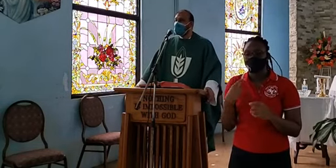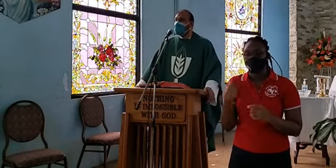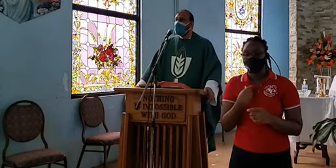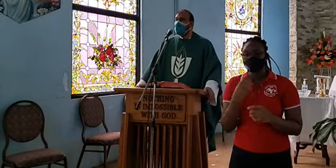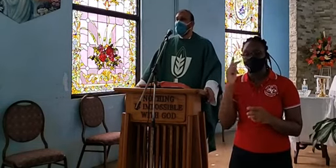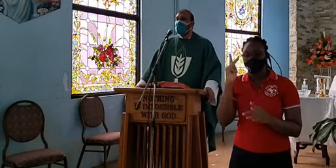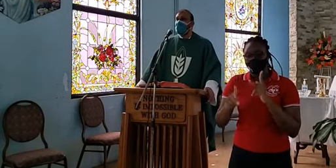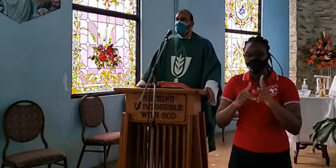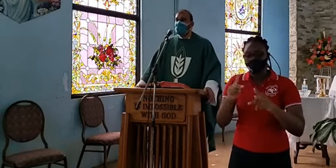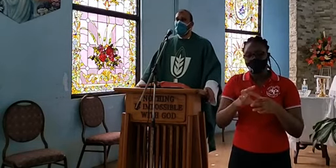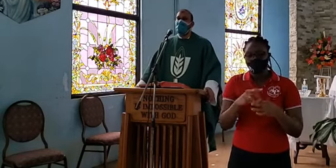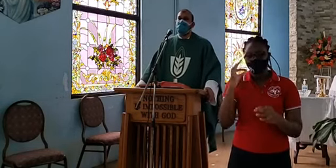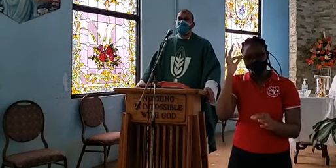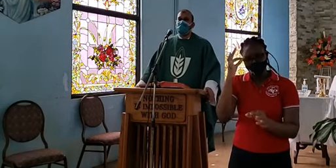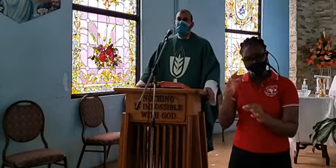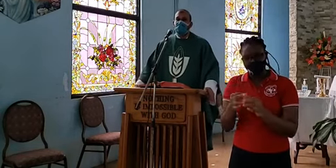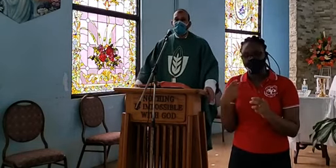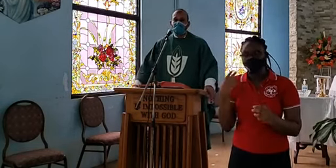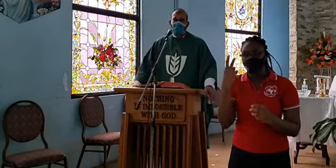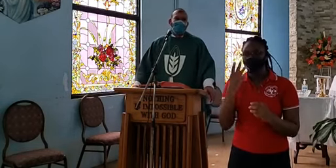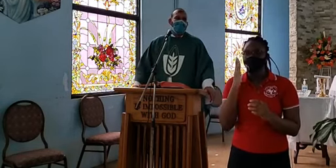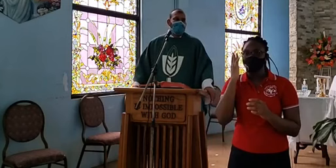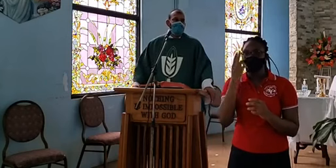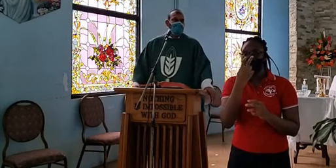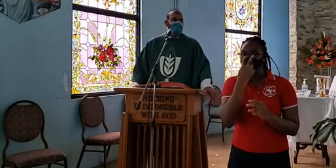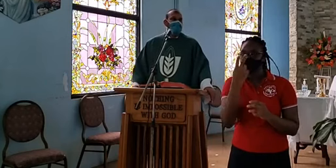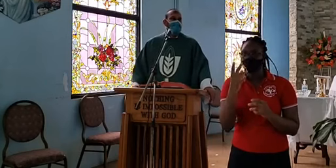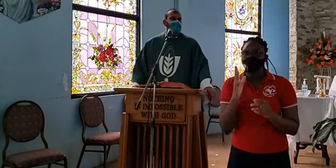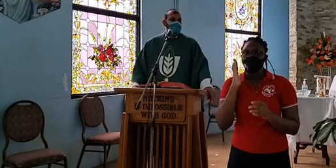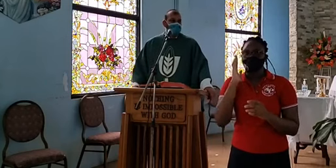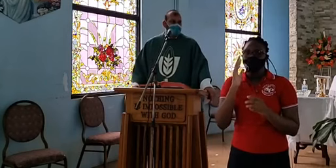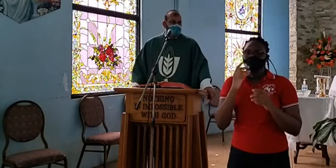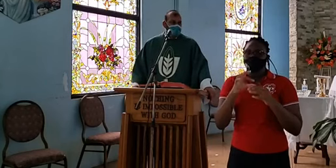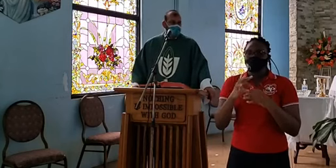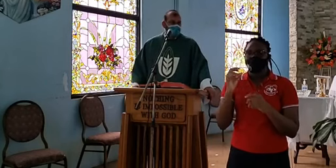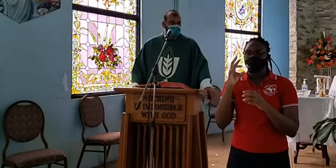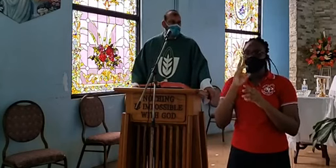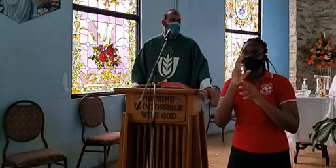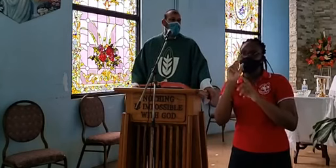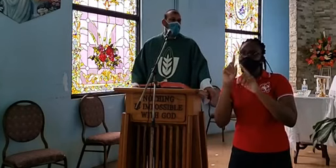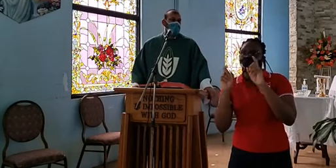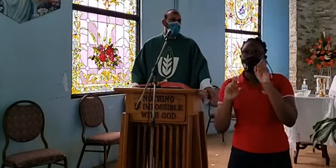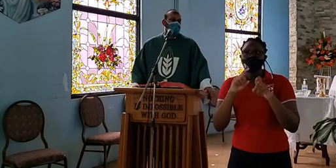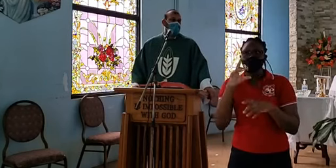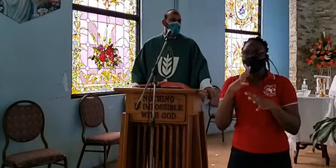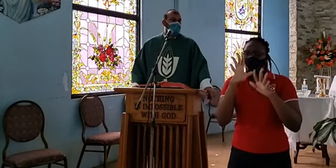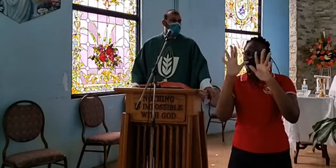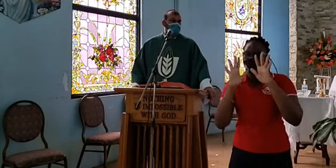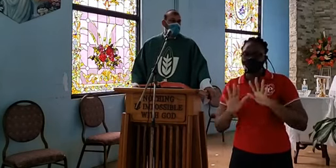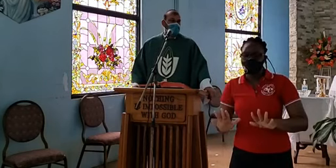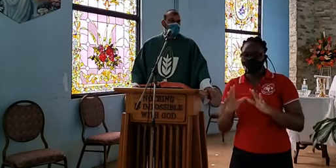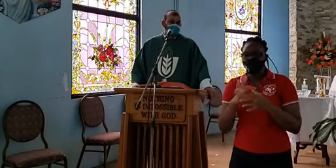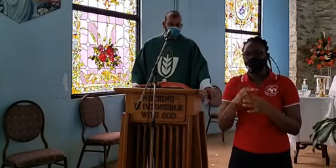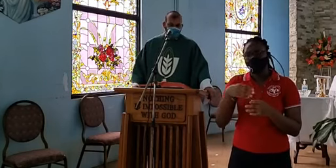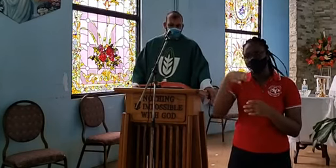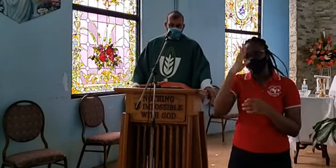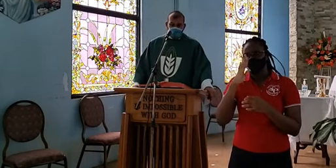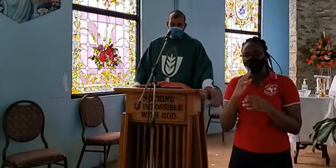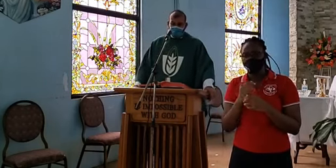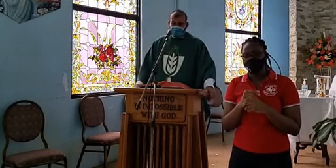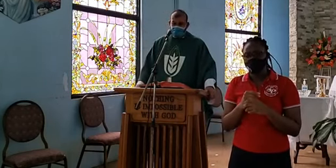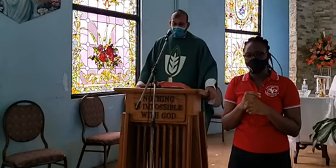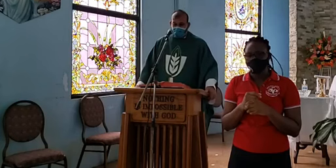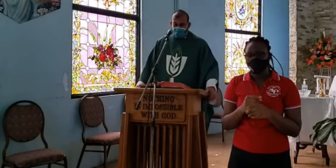will see the signs, the wonders and miracles of God. Because the